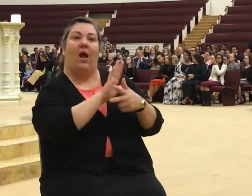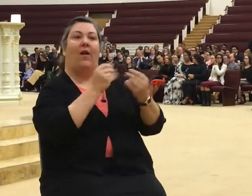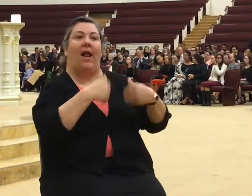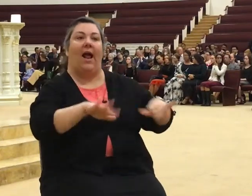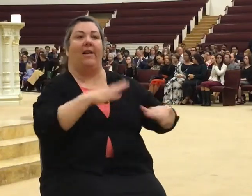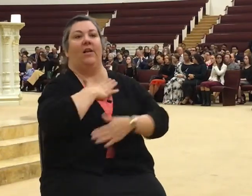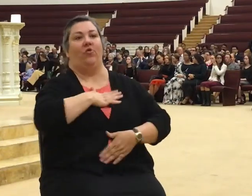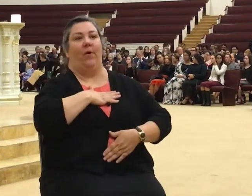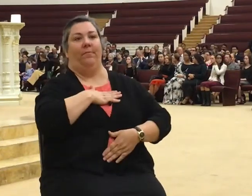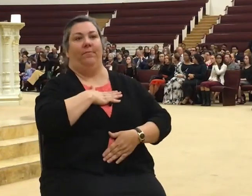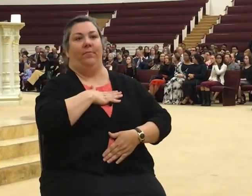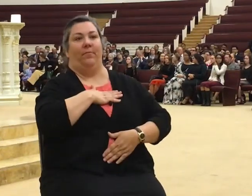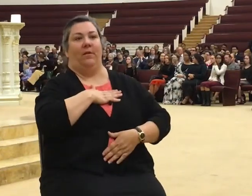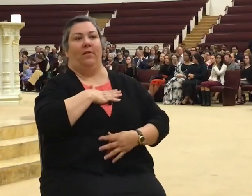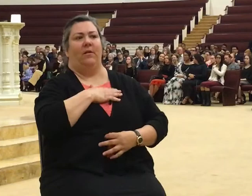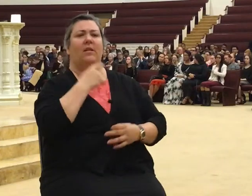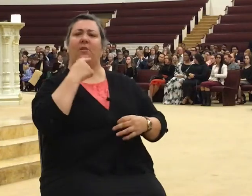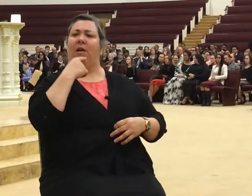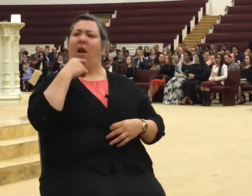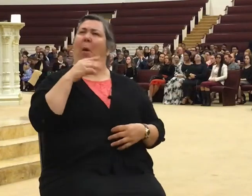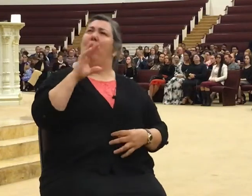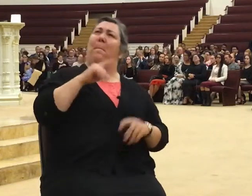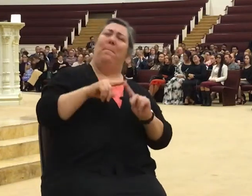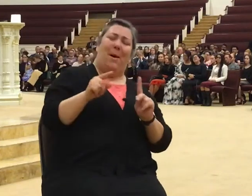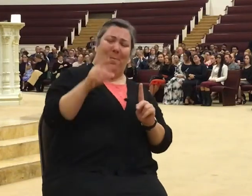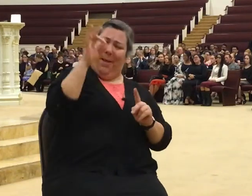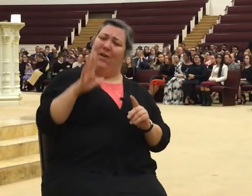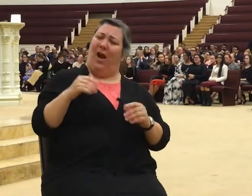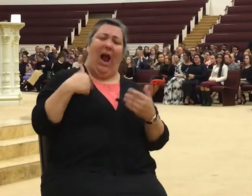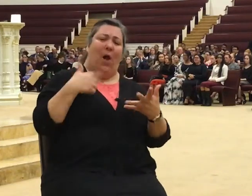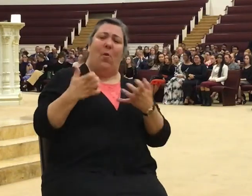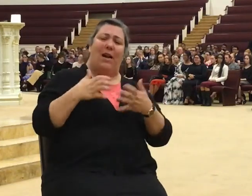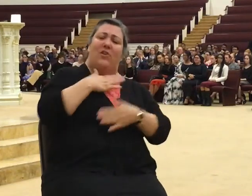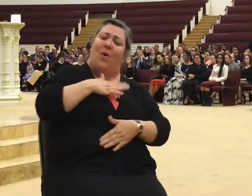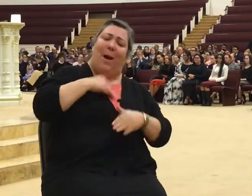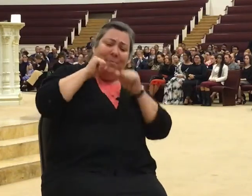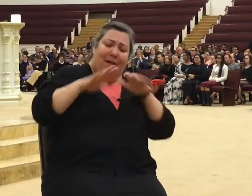Brother Young, I just want to enjoy my blessing. I understand.